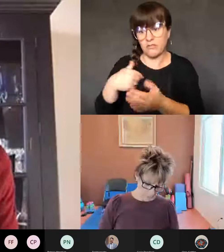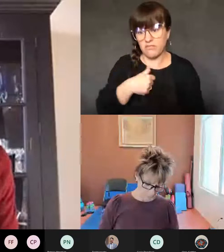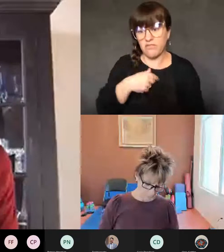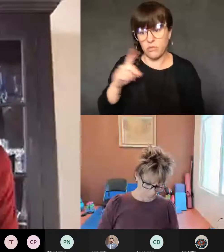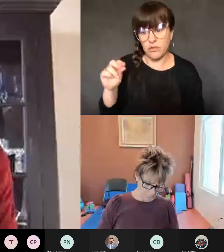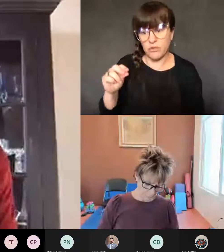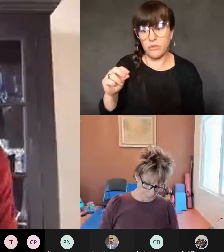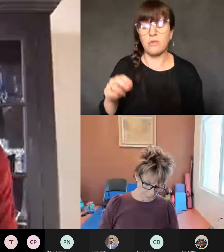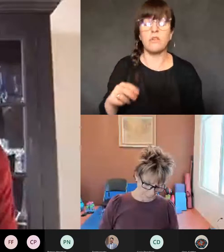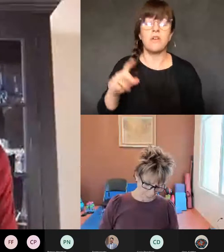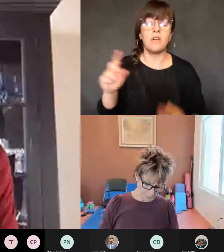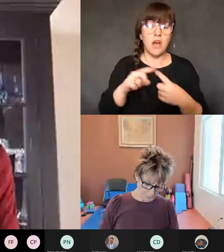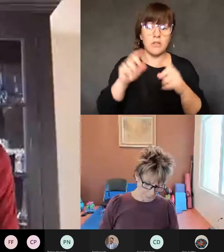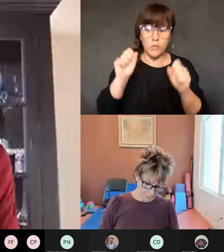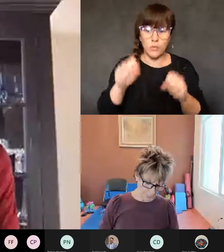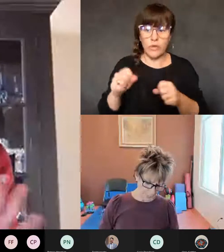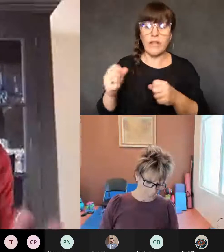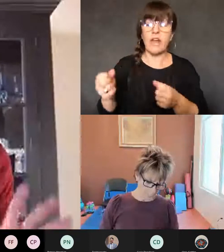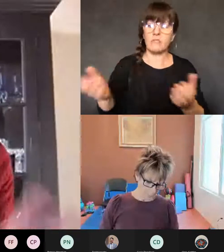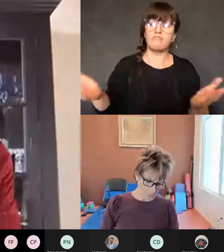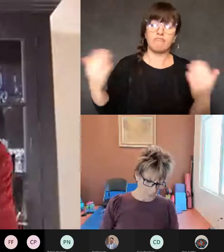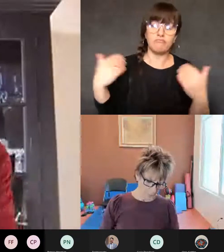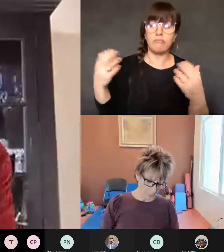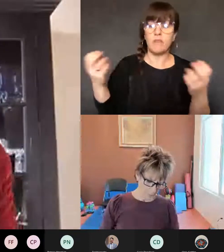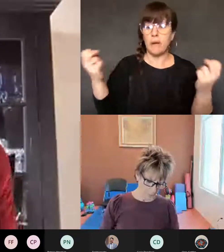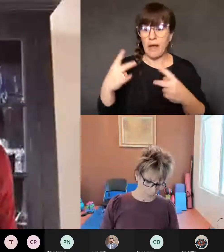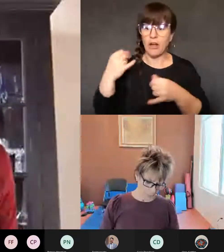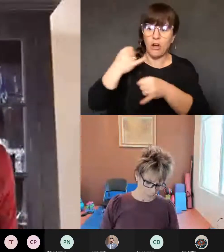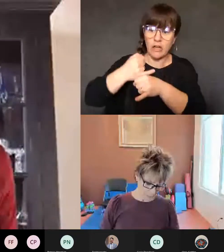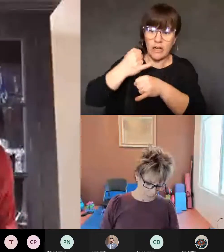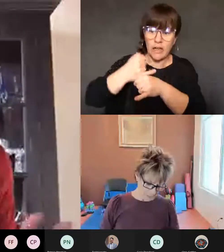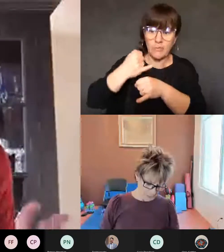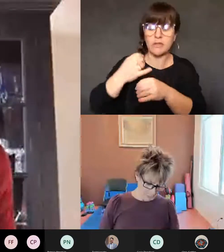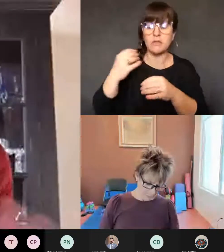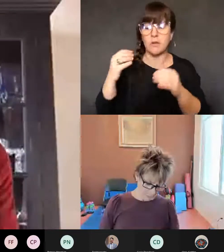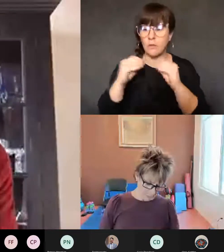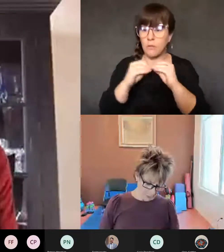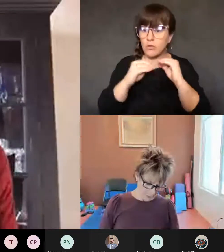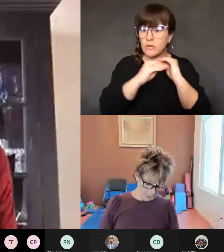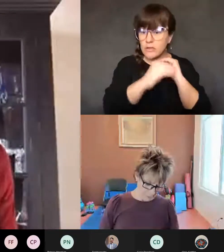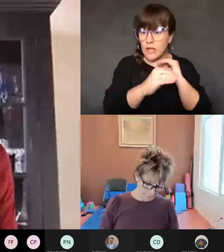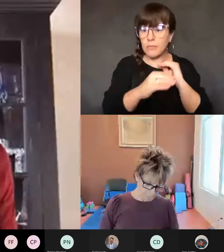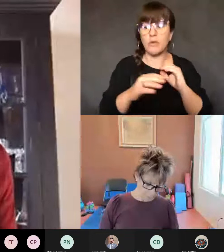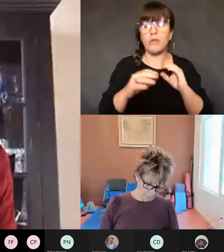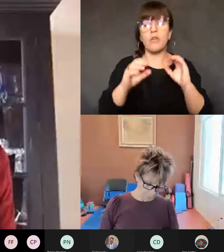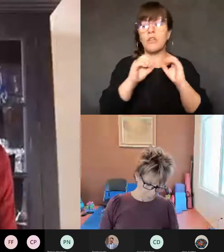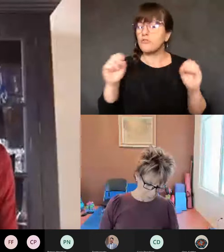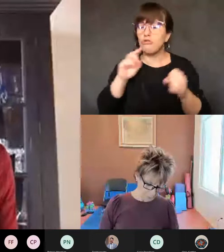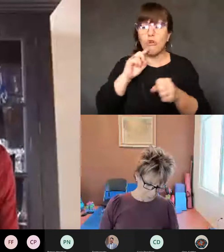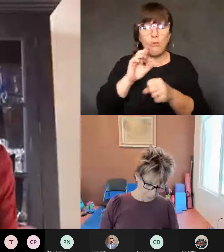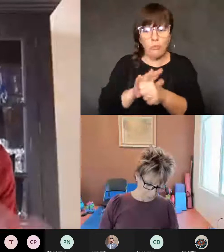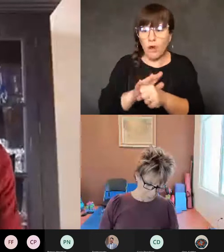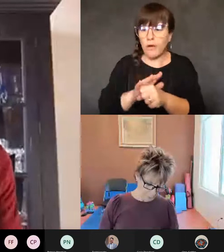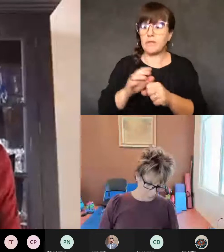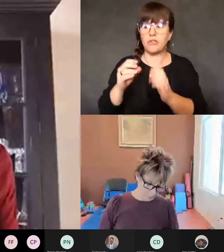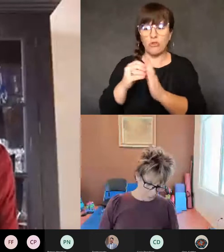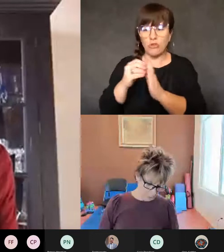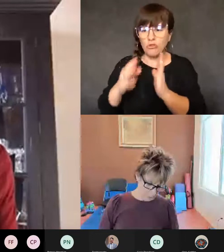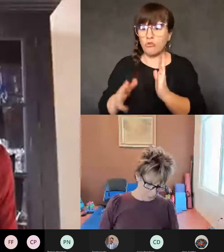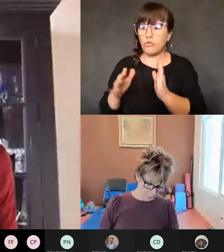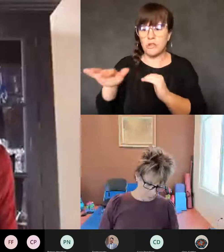on campus in a more steady fashion, there's no guarantee that people will come back immediately and that we'll be